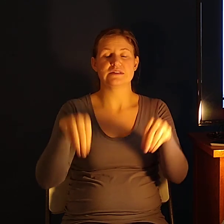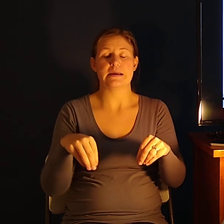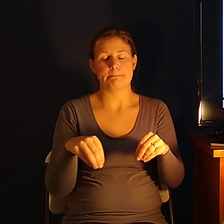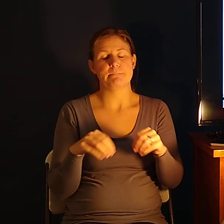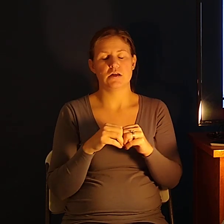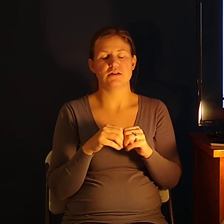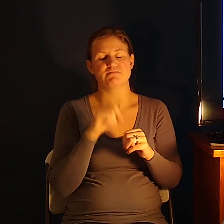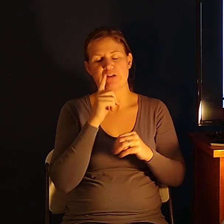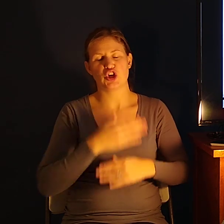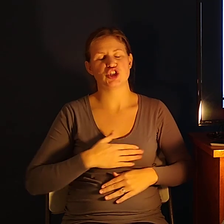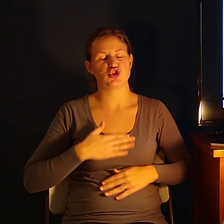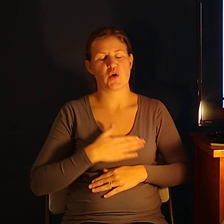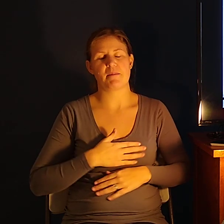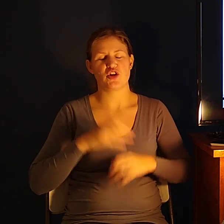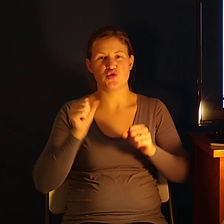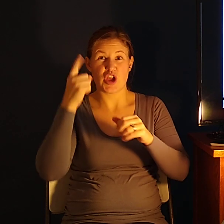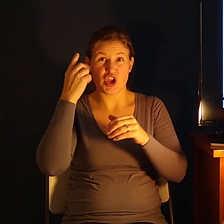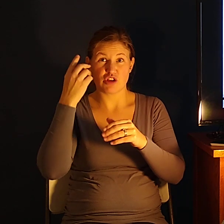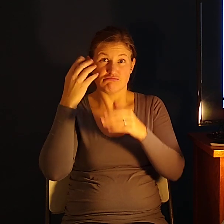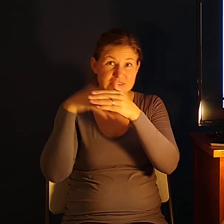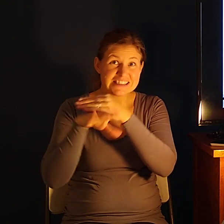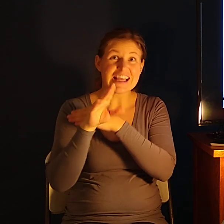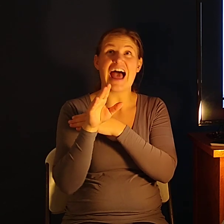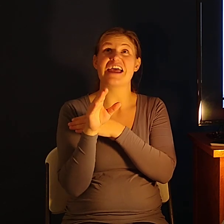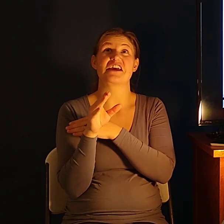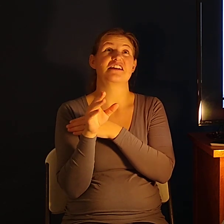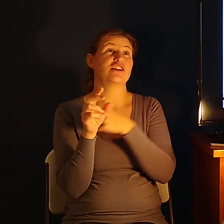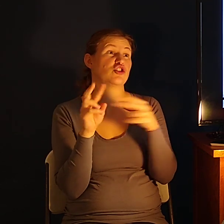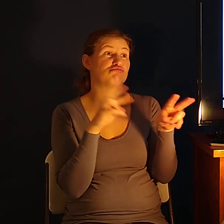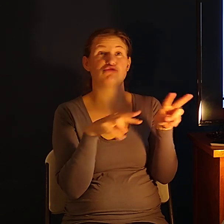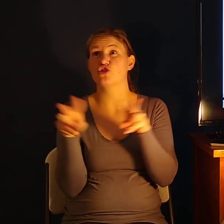too. You can go inside it and you can look at it. But the